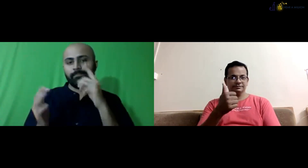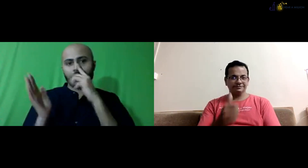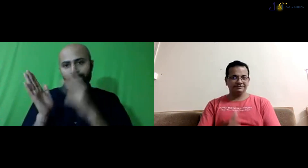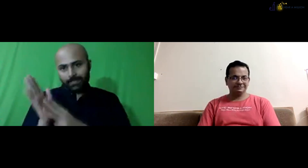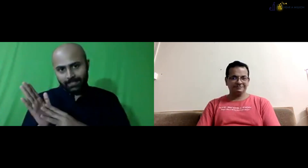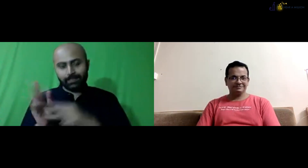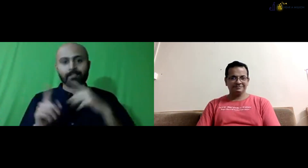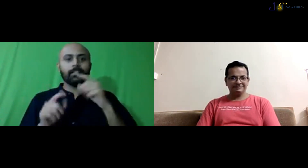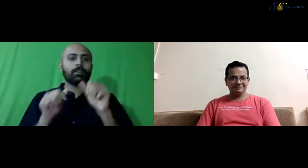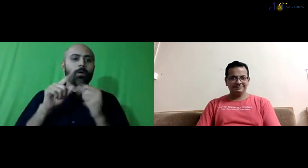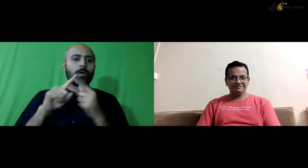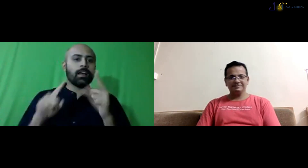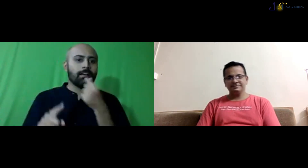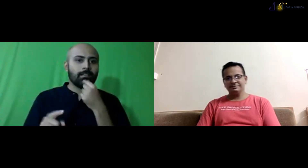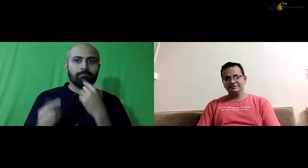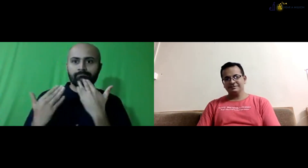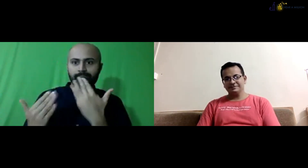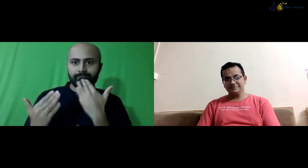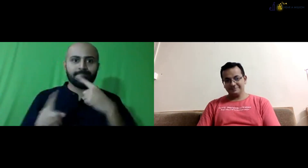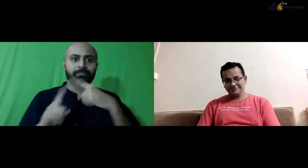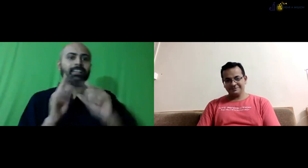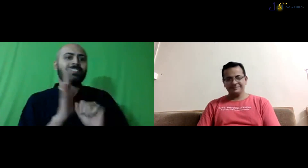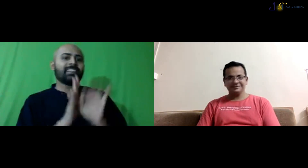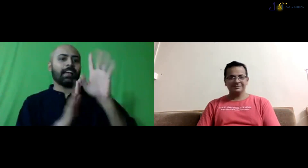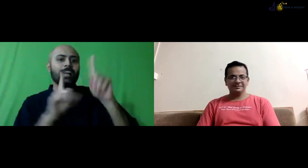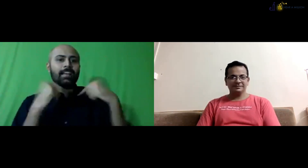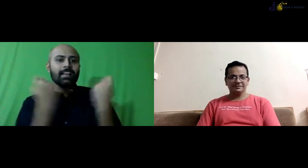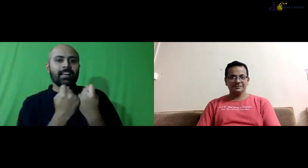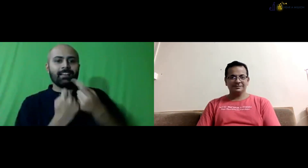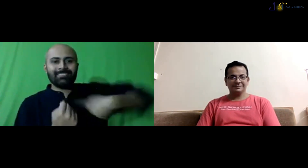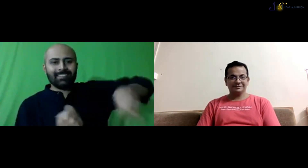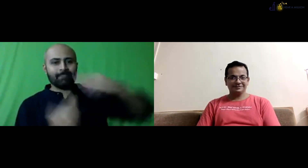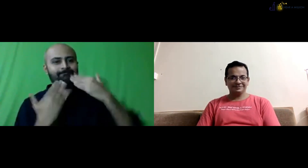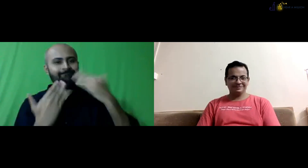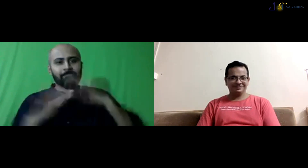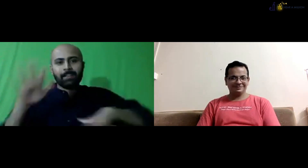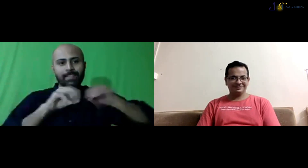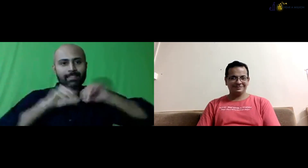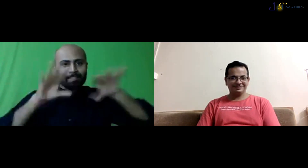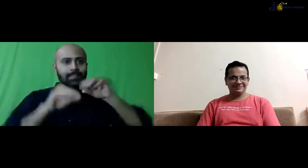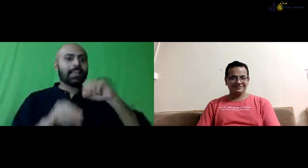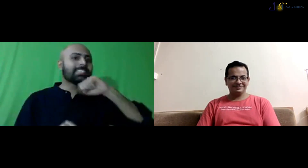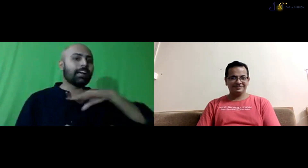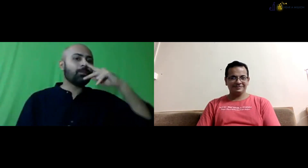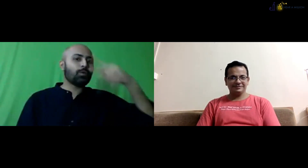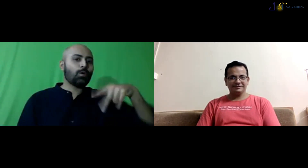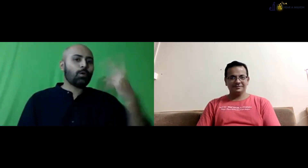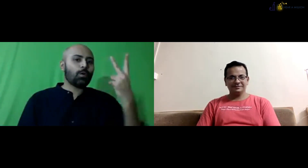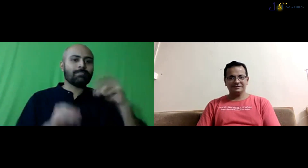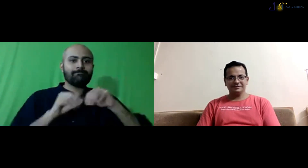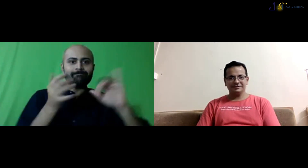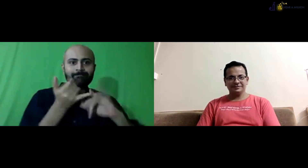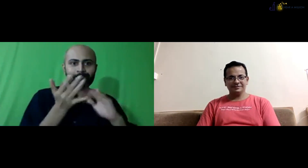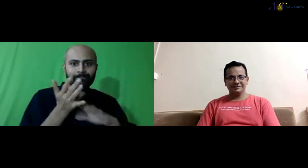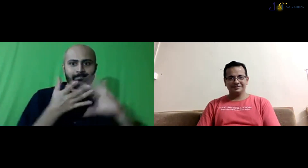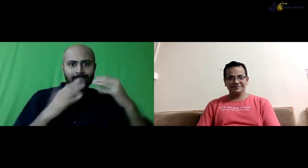interpreters also. We have the two interpreters, Manisha and Atul. We would like to thank you also, and the Hair a Million team who has been working hard for